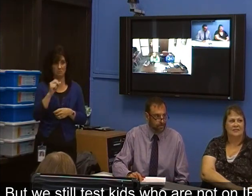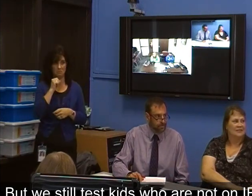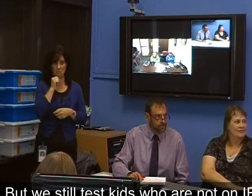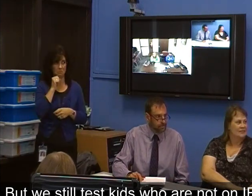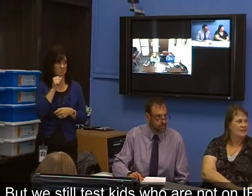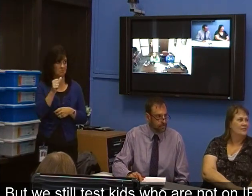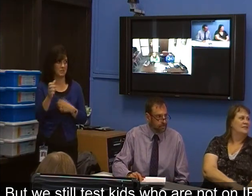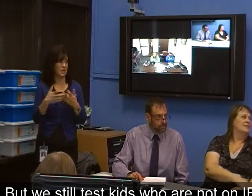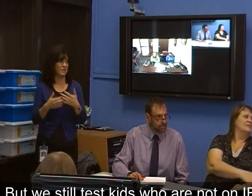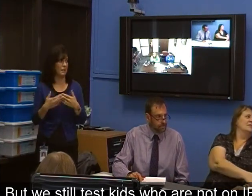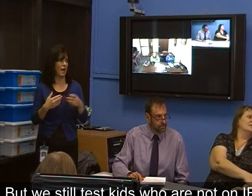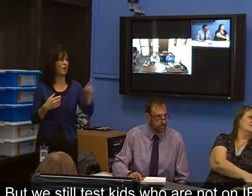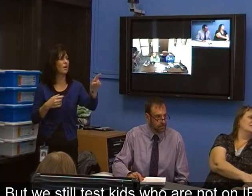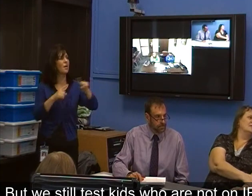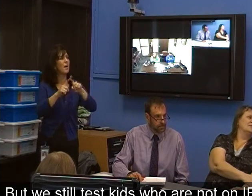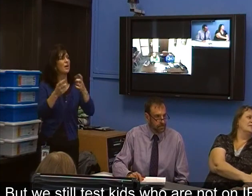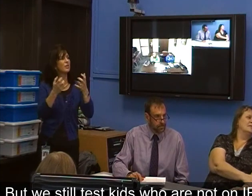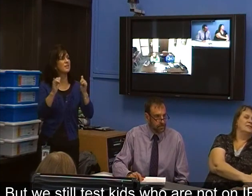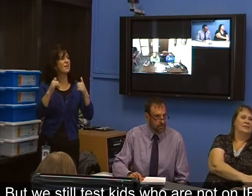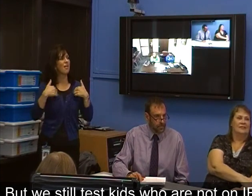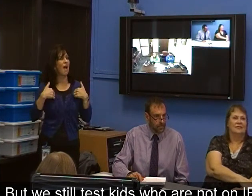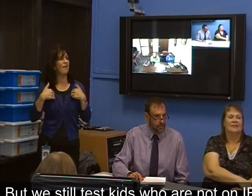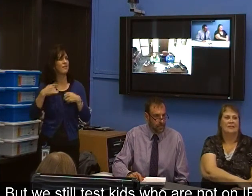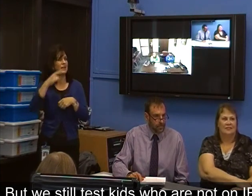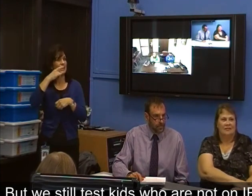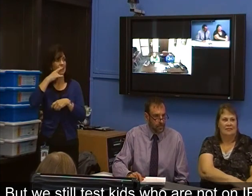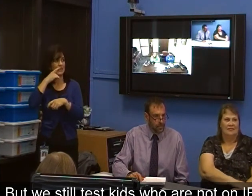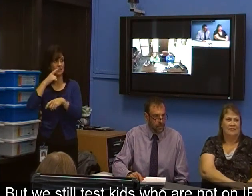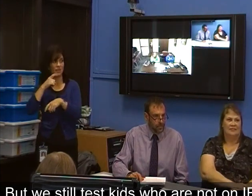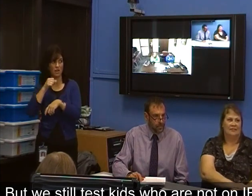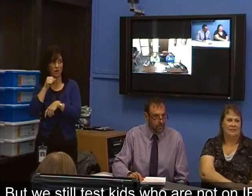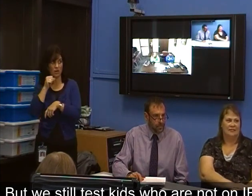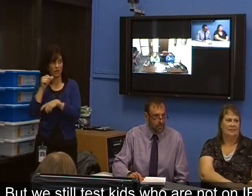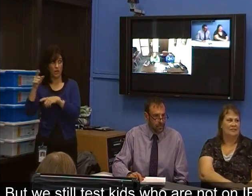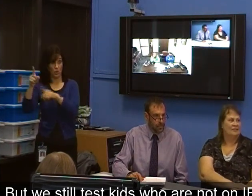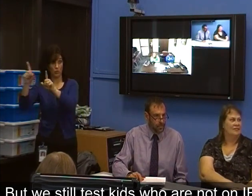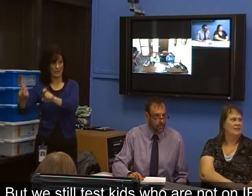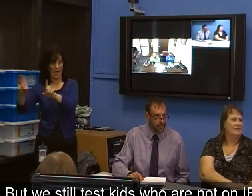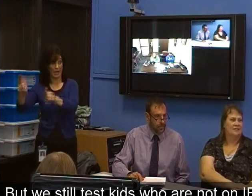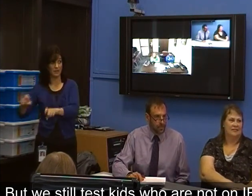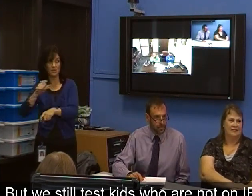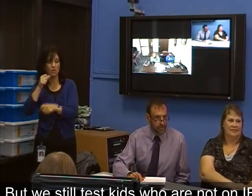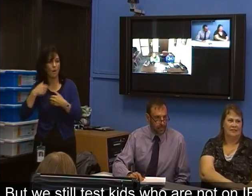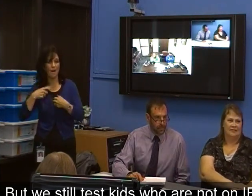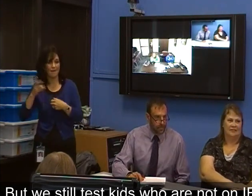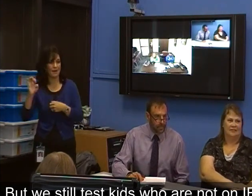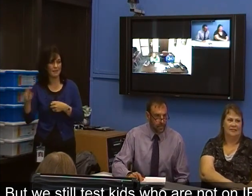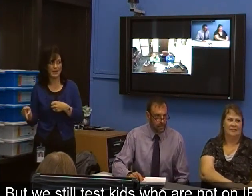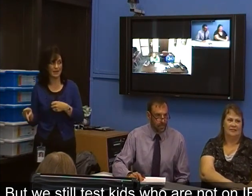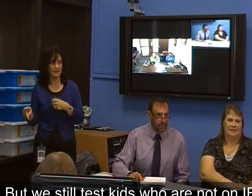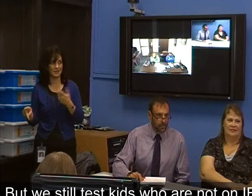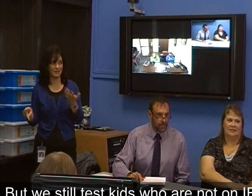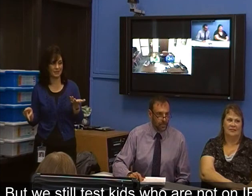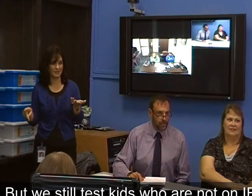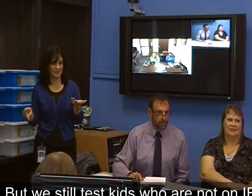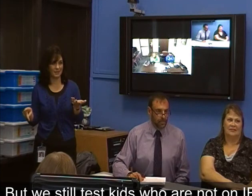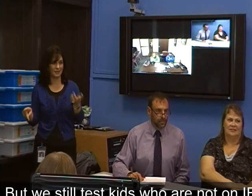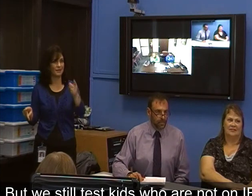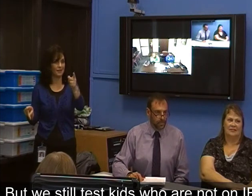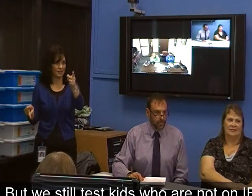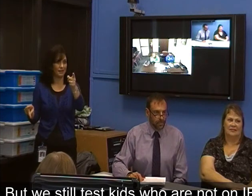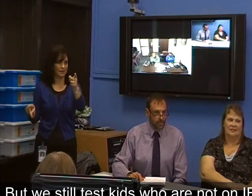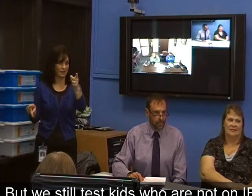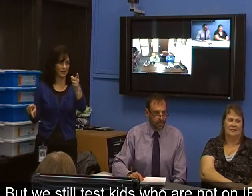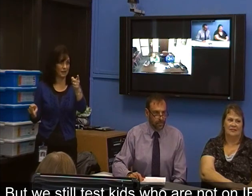You still have kids who aren't on IEP, you test. We test some kids who aren't on IEPs. And then there are